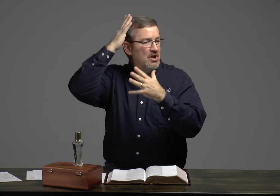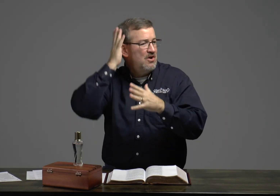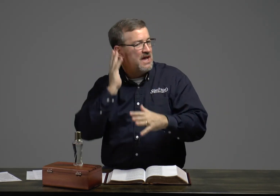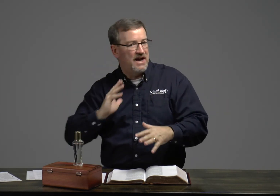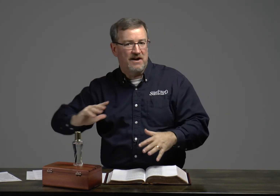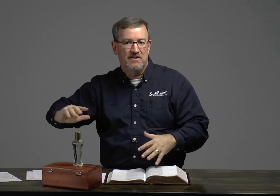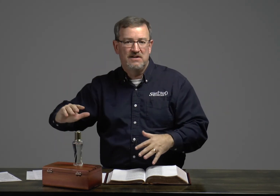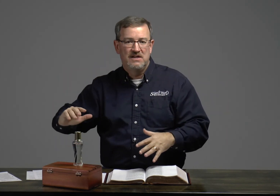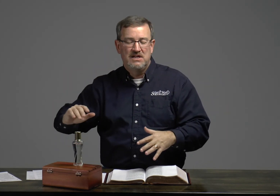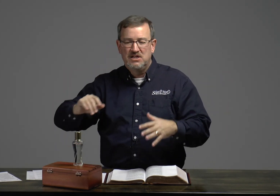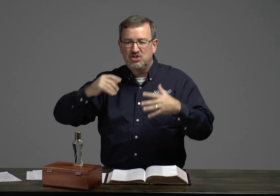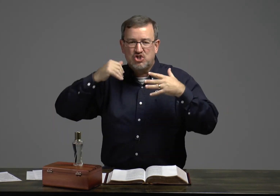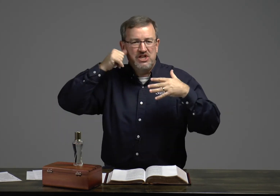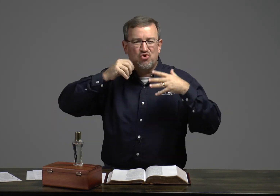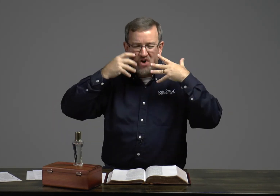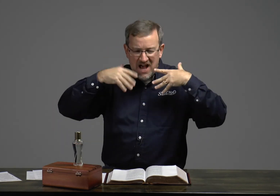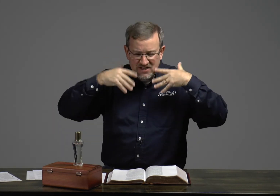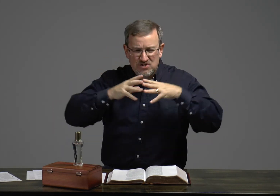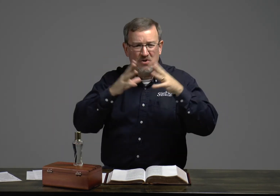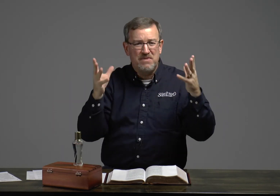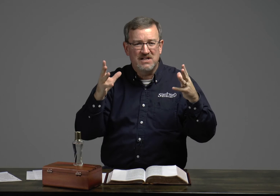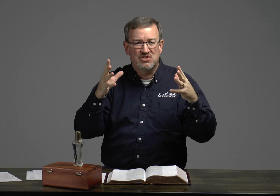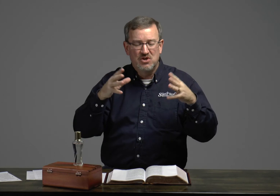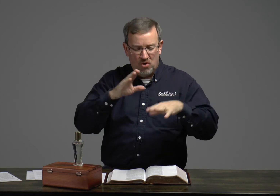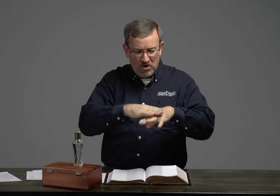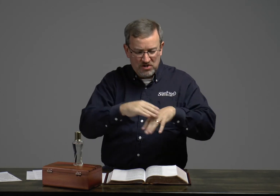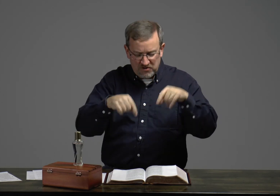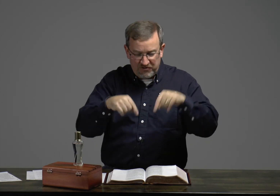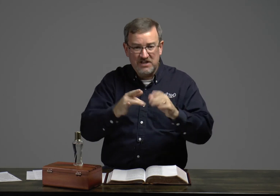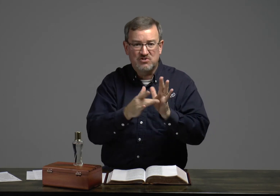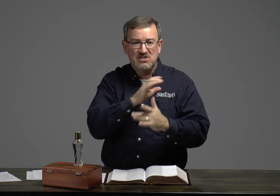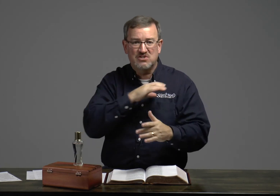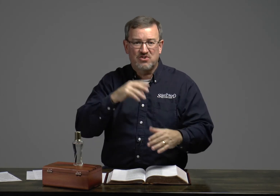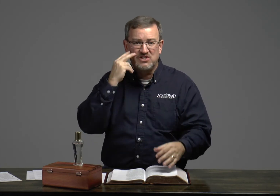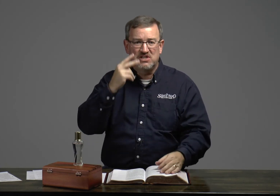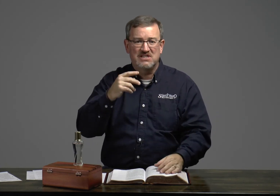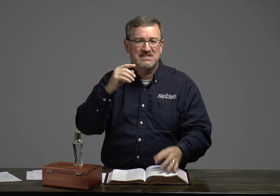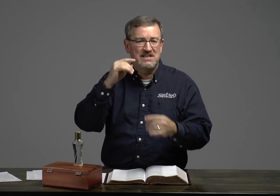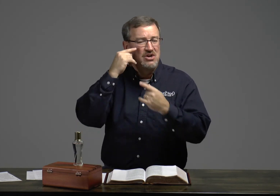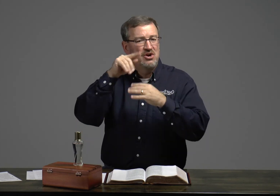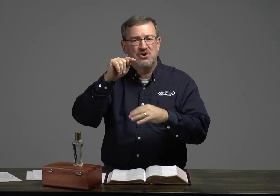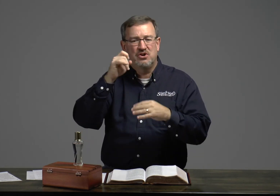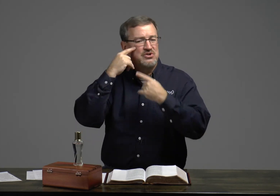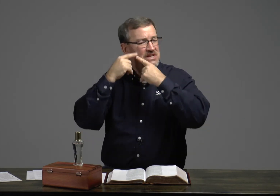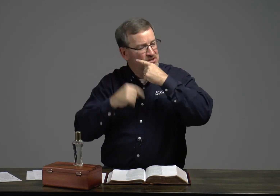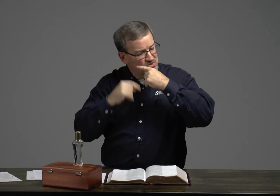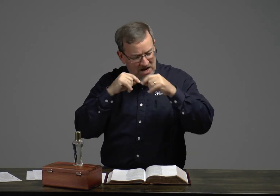long hair. She cried so much onto the feet of Jesus Christ. She could see her tears dropping